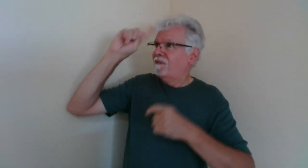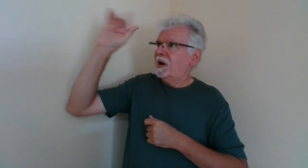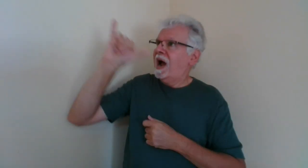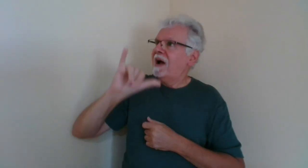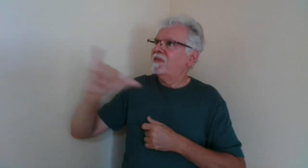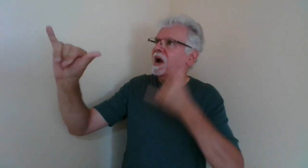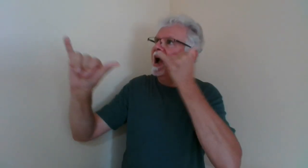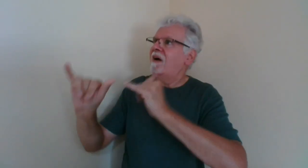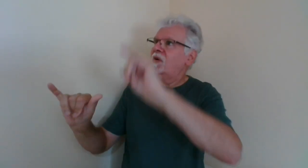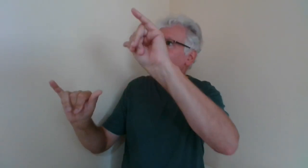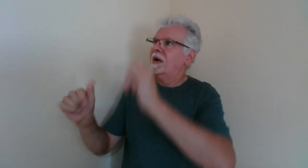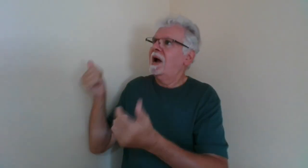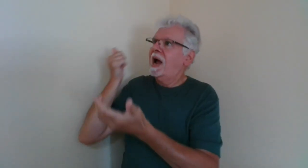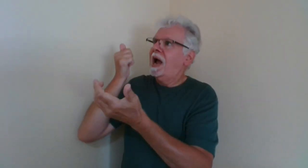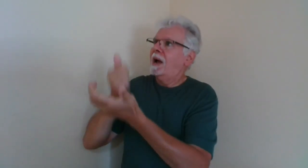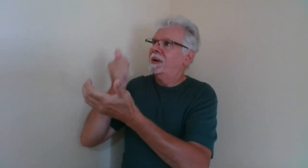forever.